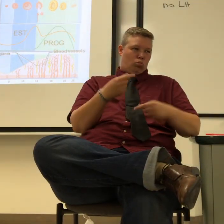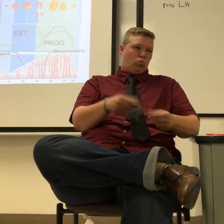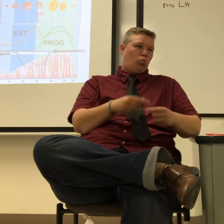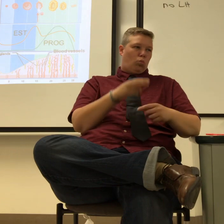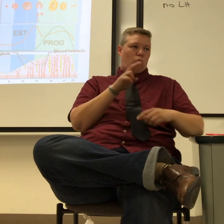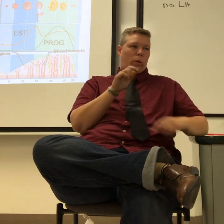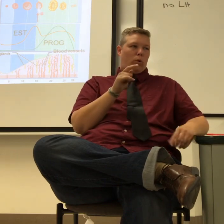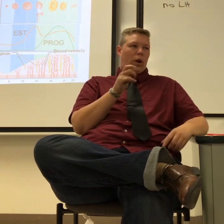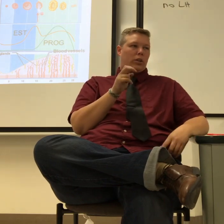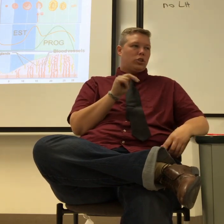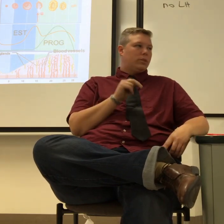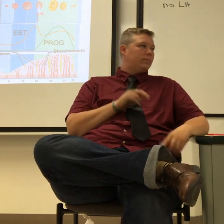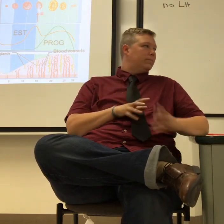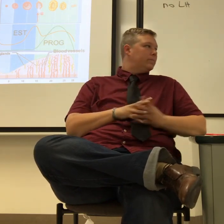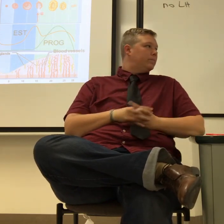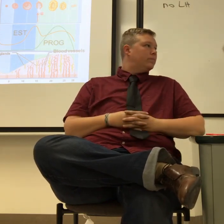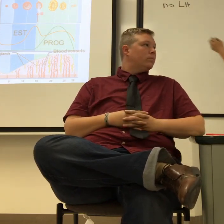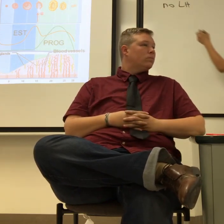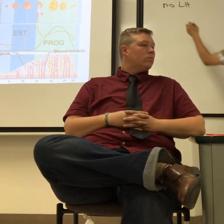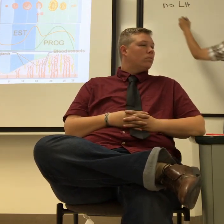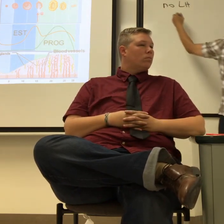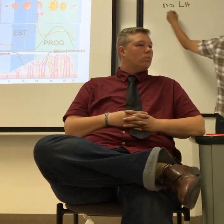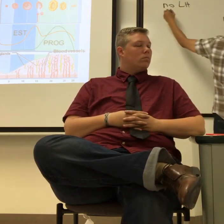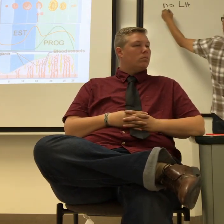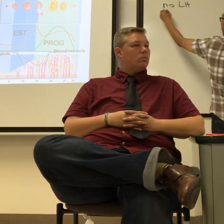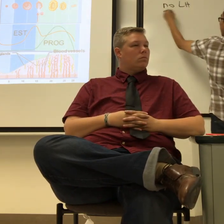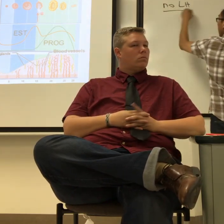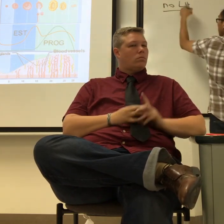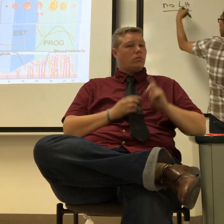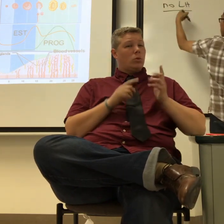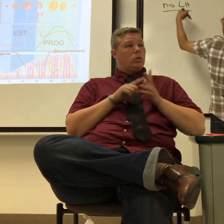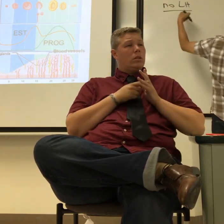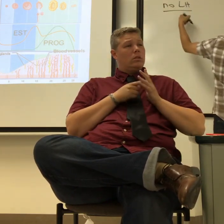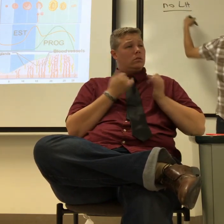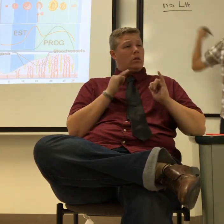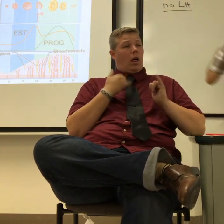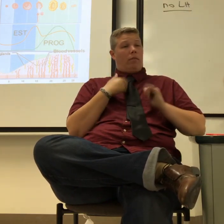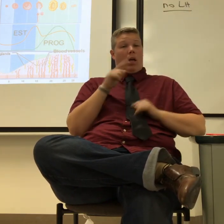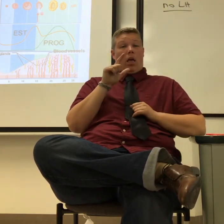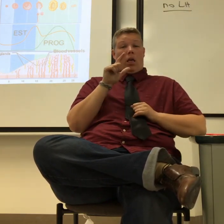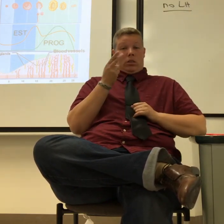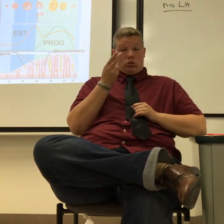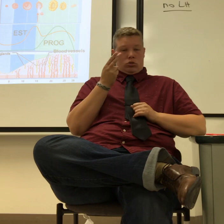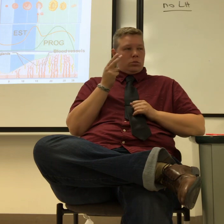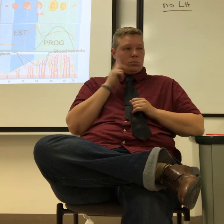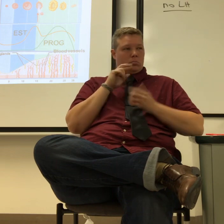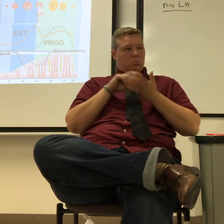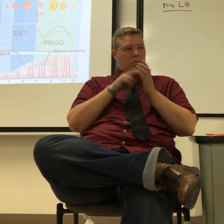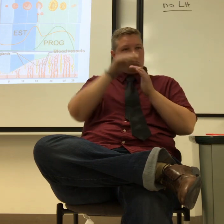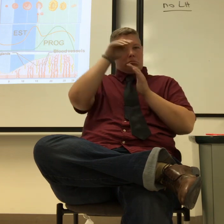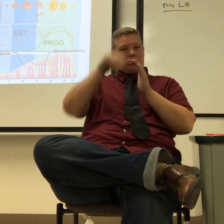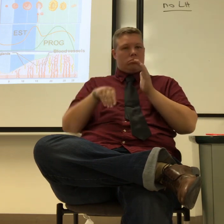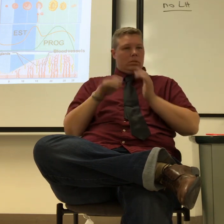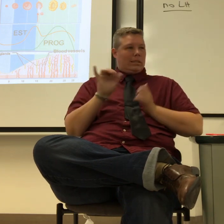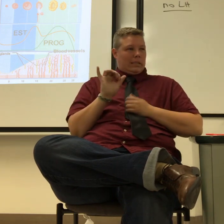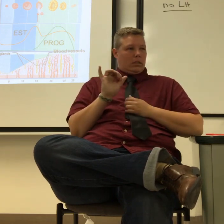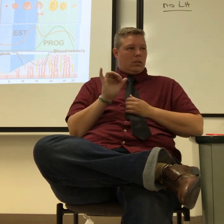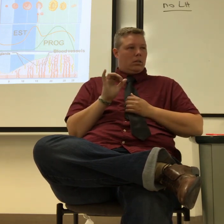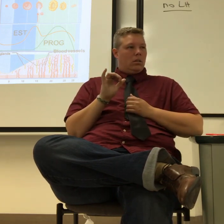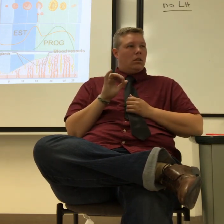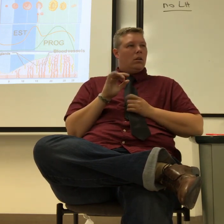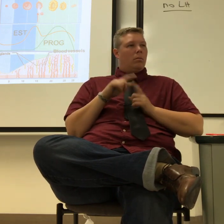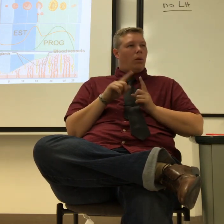Okay, so we still have the thing where there's not going to be any LH. That's still true. I'm going to leave that up there, but we can kind